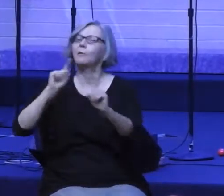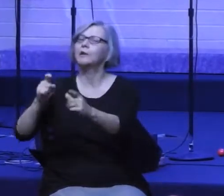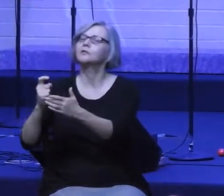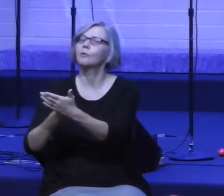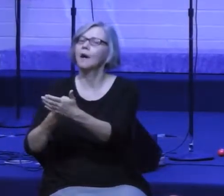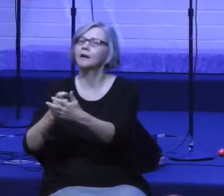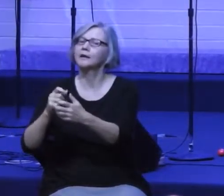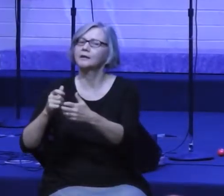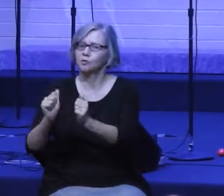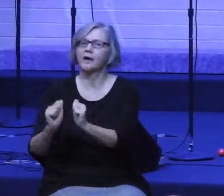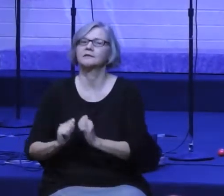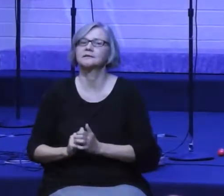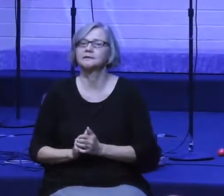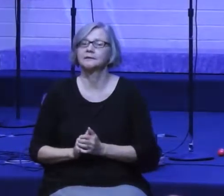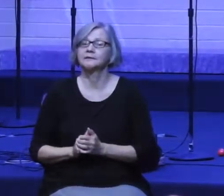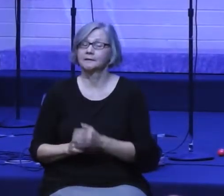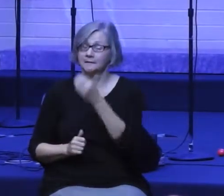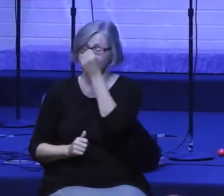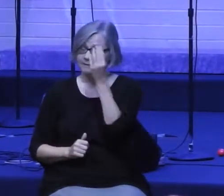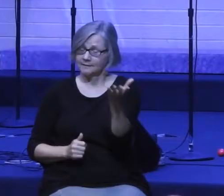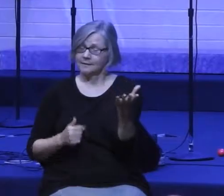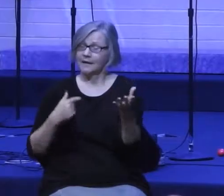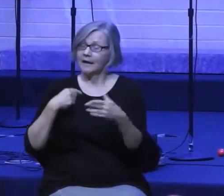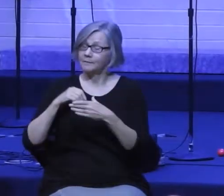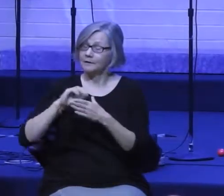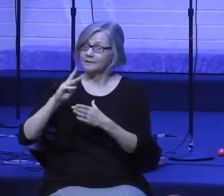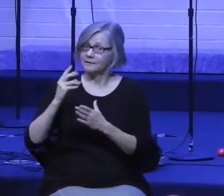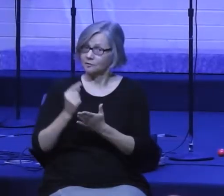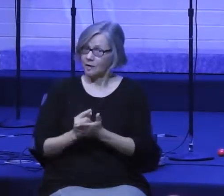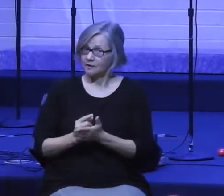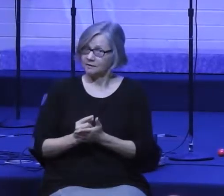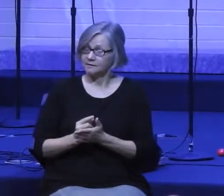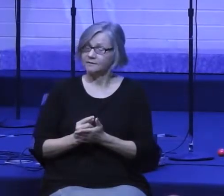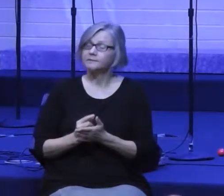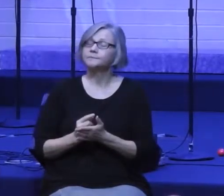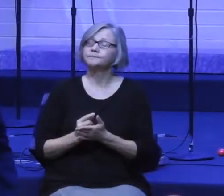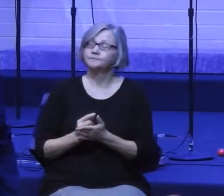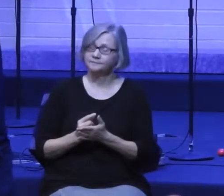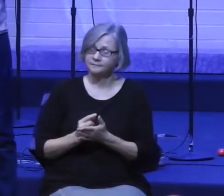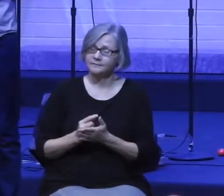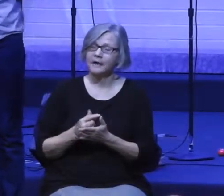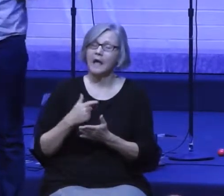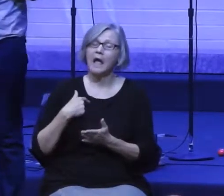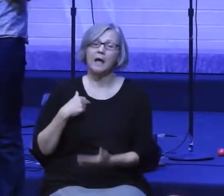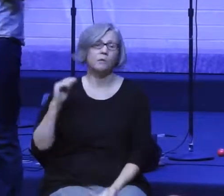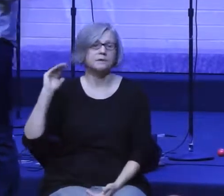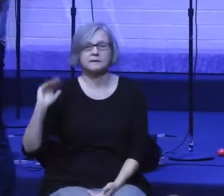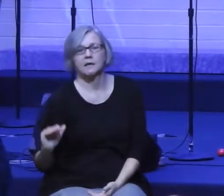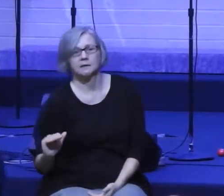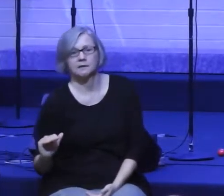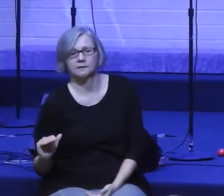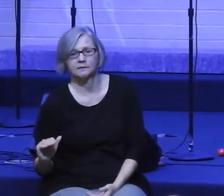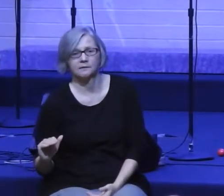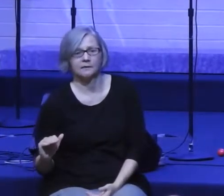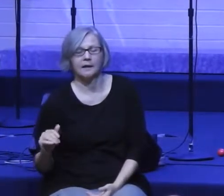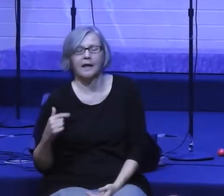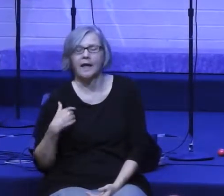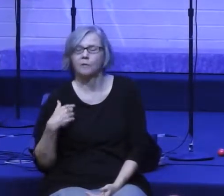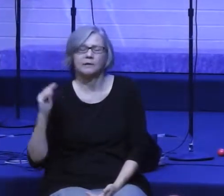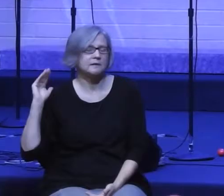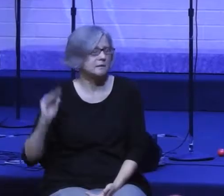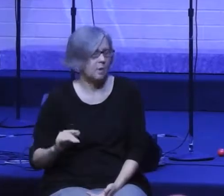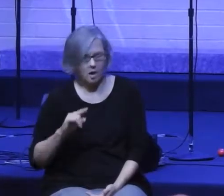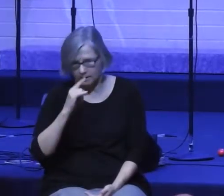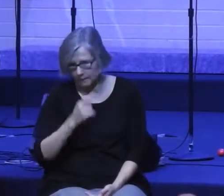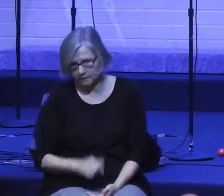impacts our engagement with the present. I'll give you two stories. In sixth grade, I mentioned I decided to quit playing